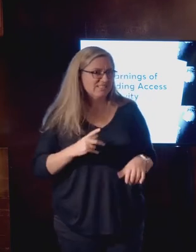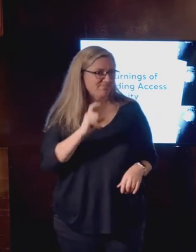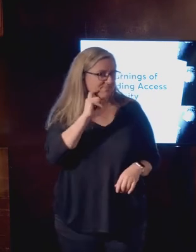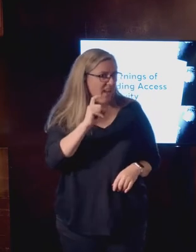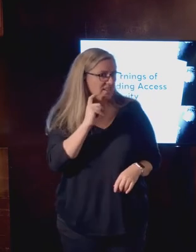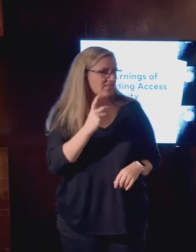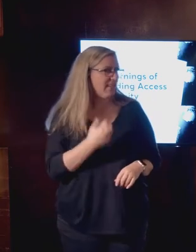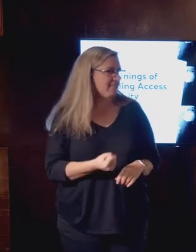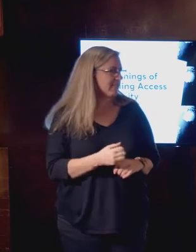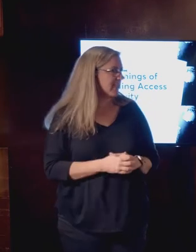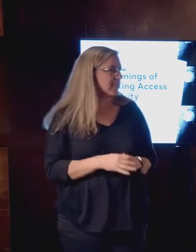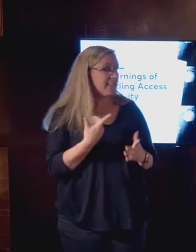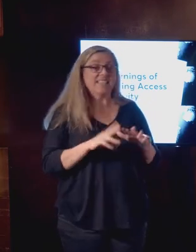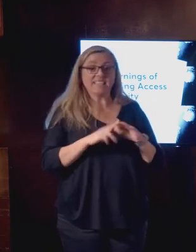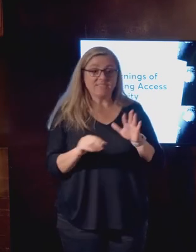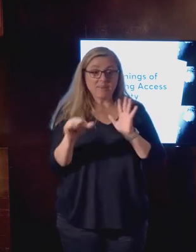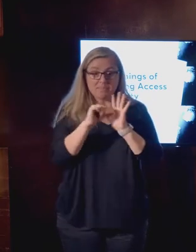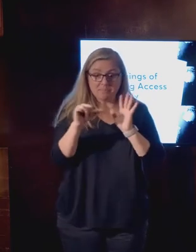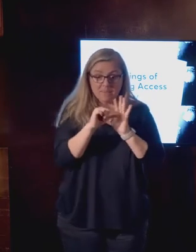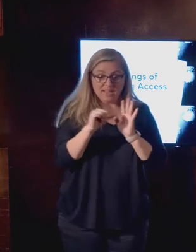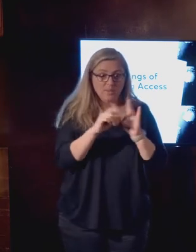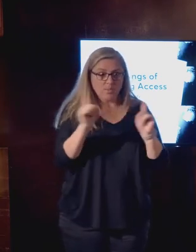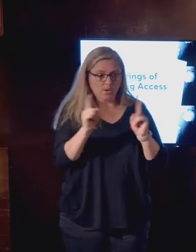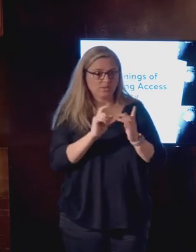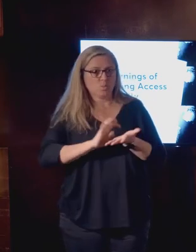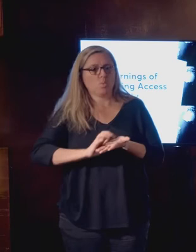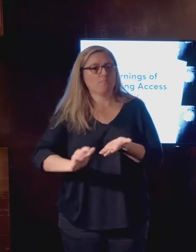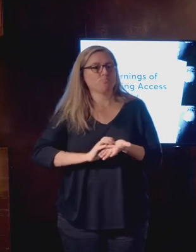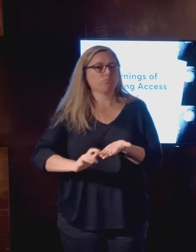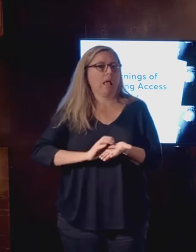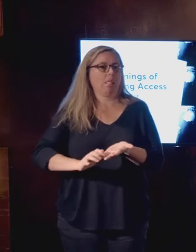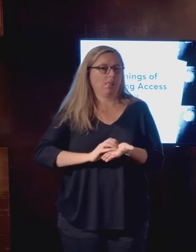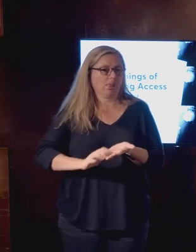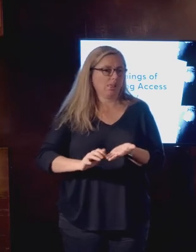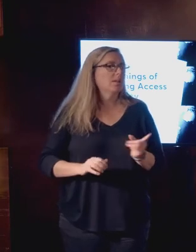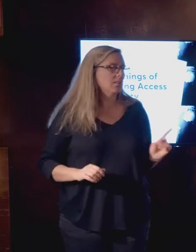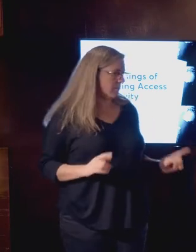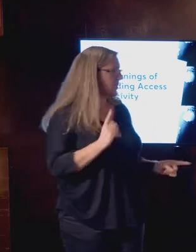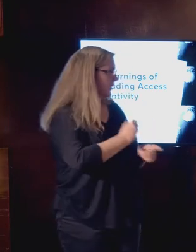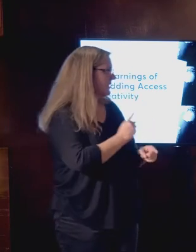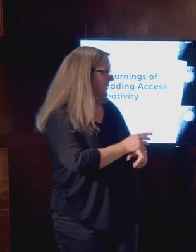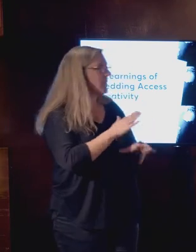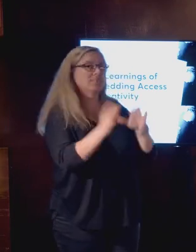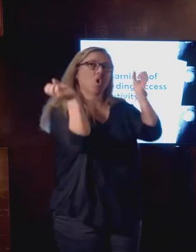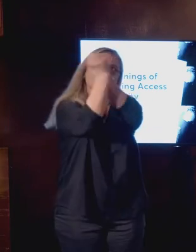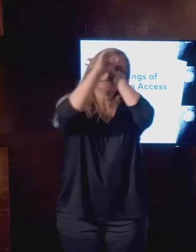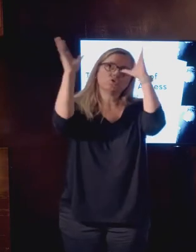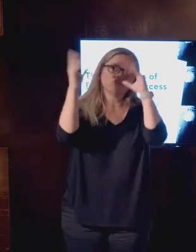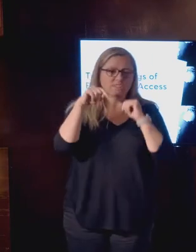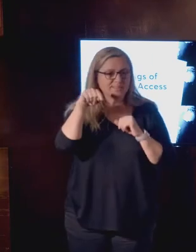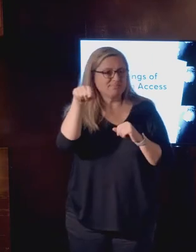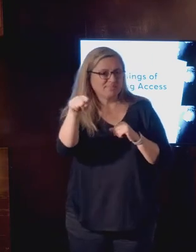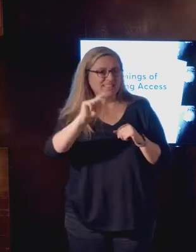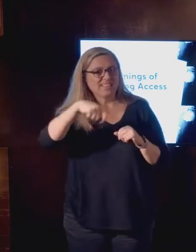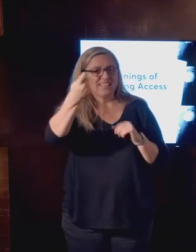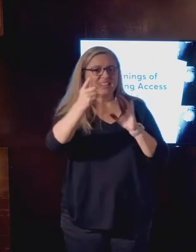think if we had have had the money, we would have been able to put Braille inside it too, which is the dream. We talked about it. That's the dream. So next time we do it,